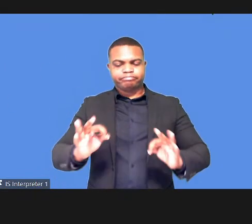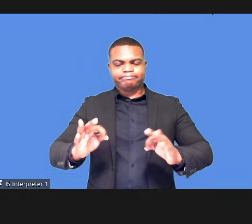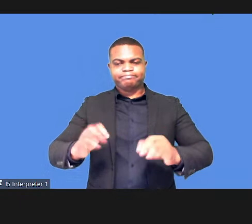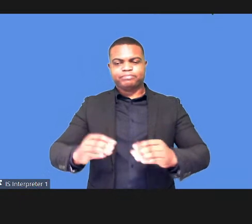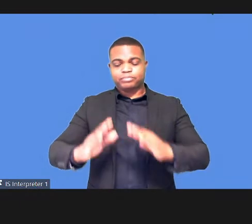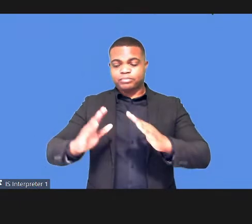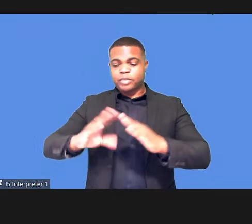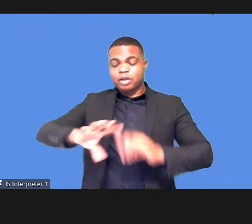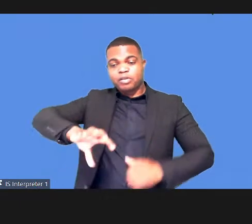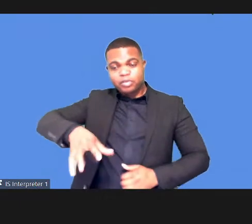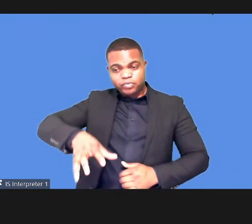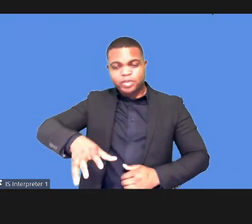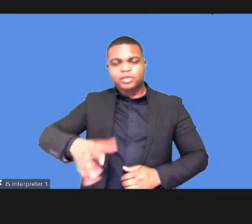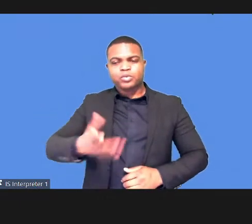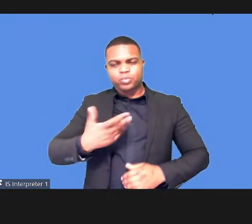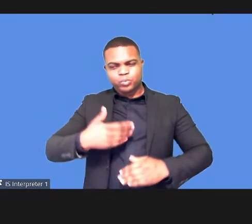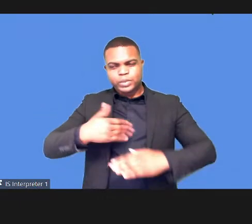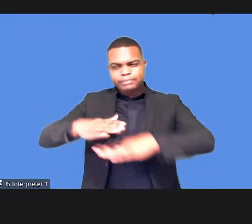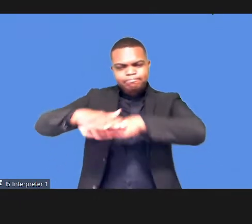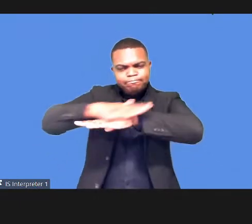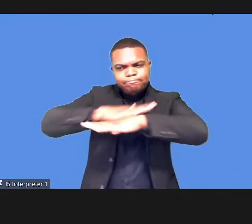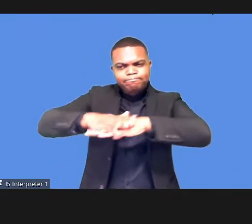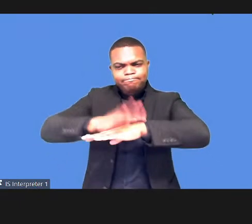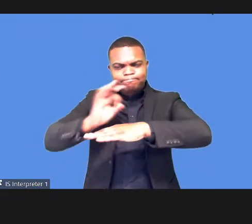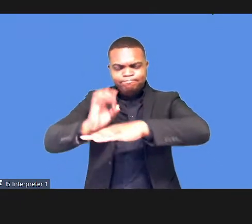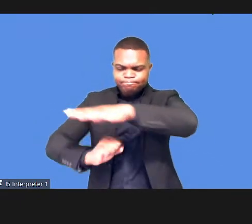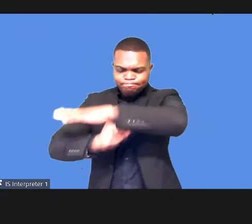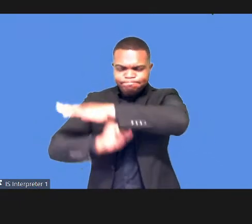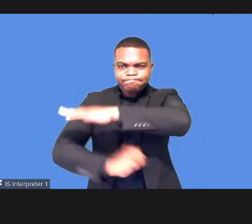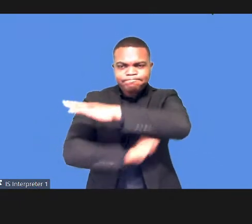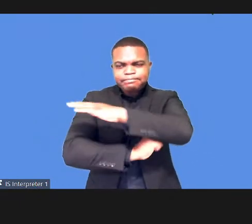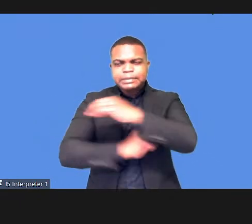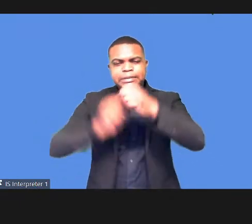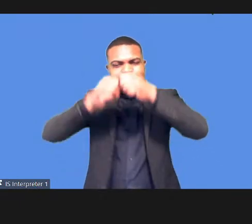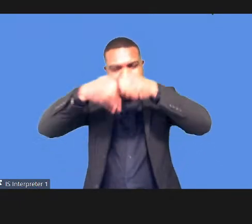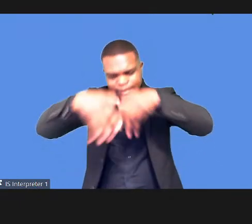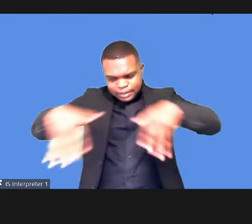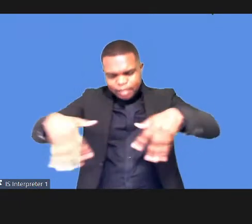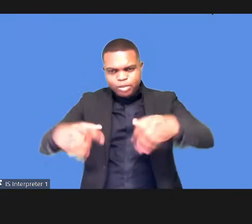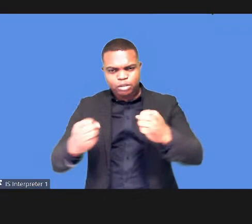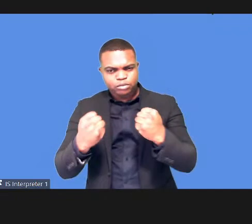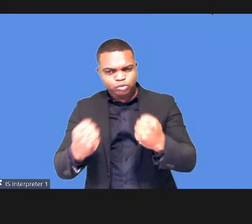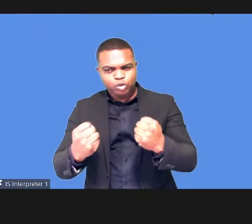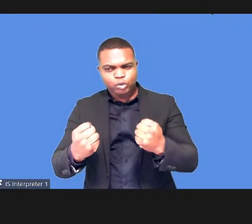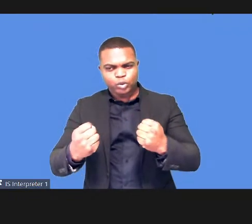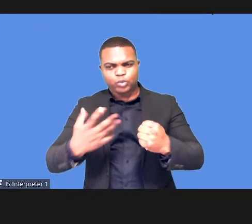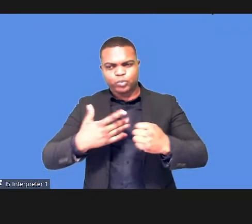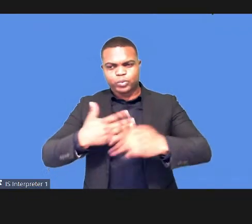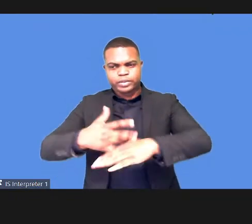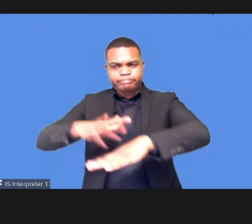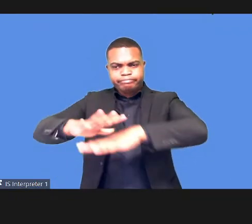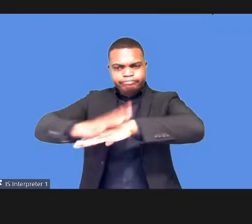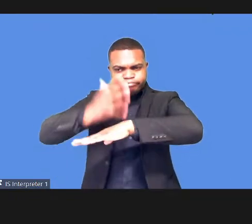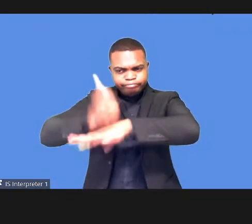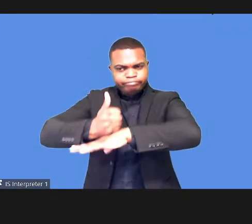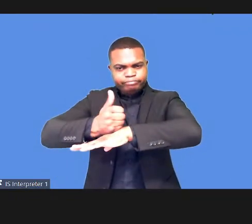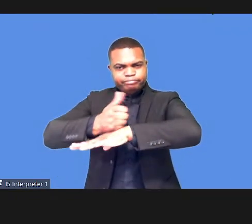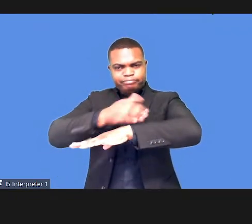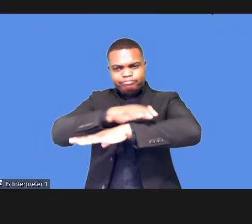different indicators that the different institutions are producing, both